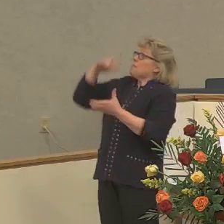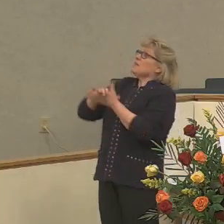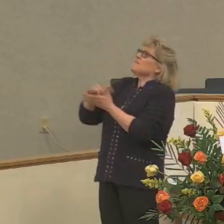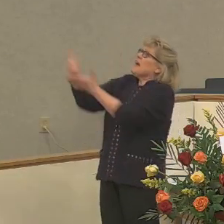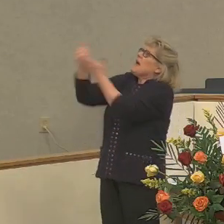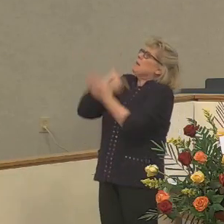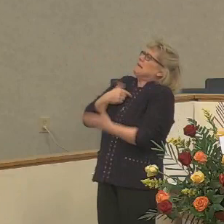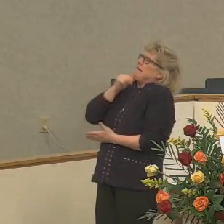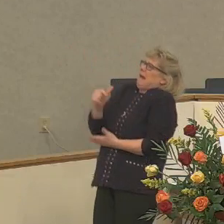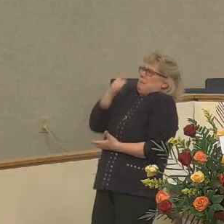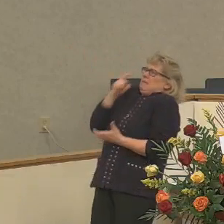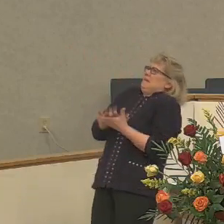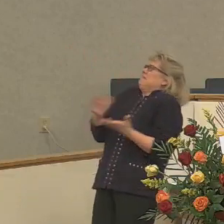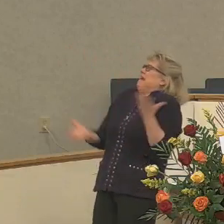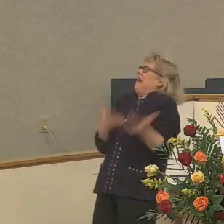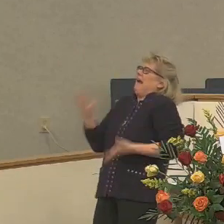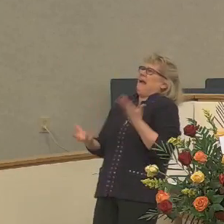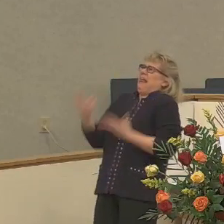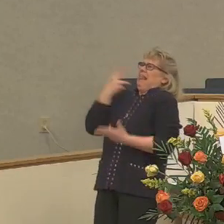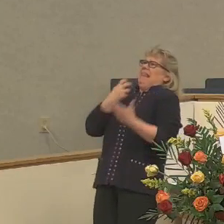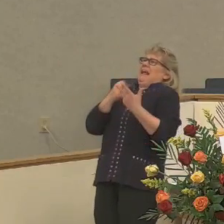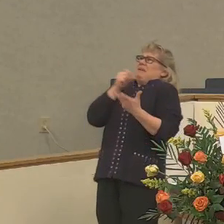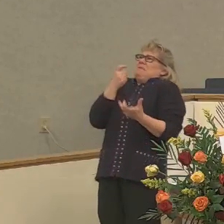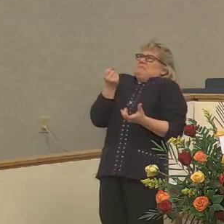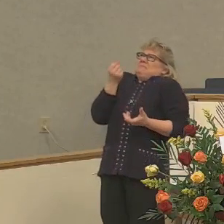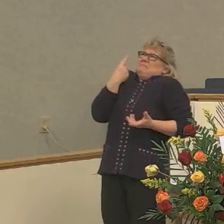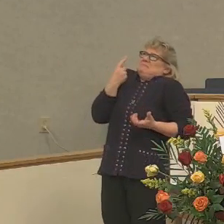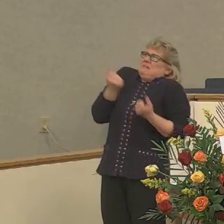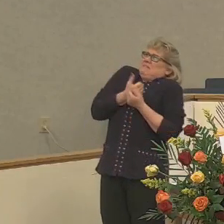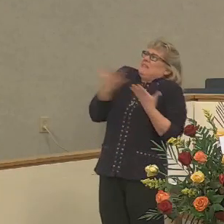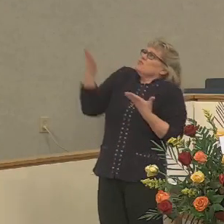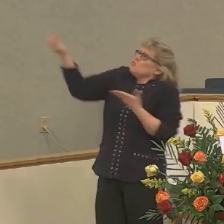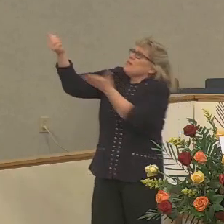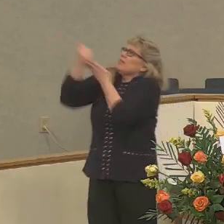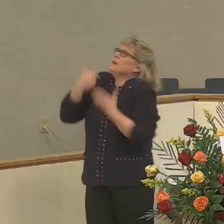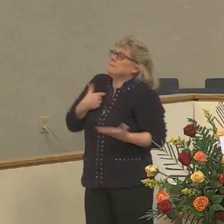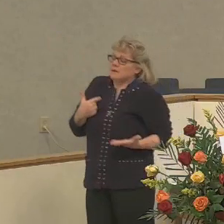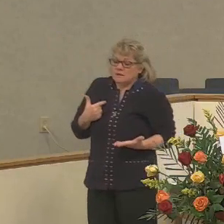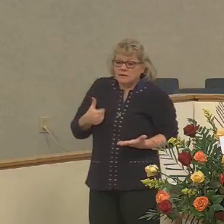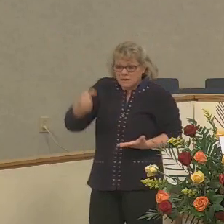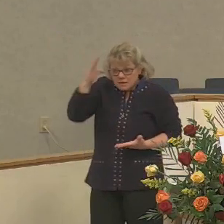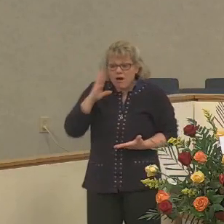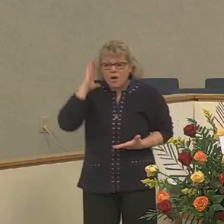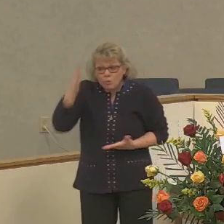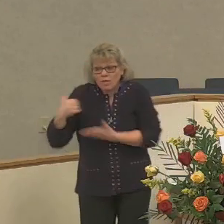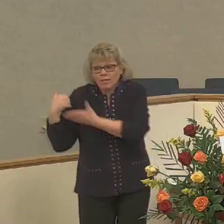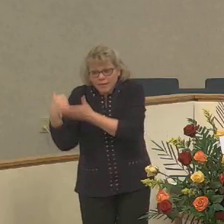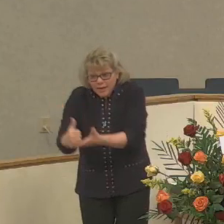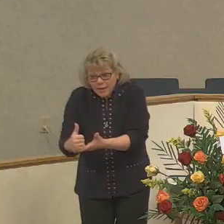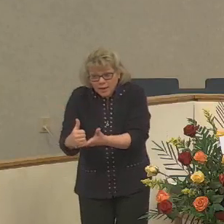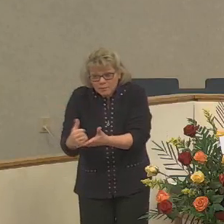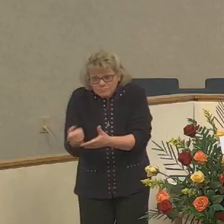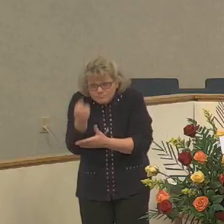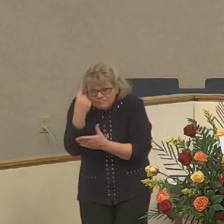unbelief. It's okay that you unbelief a little bit. God will help you with that in time as you